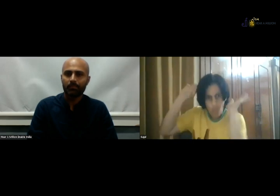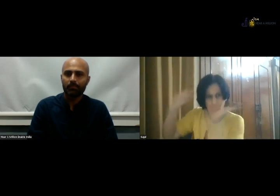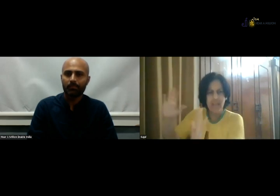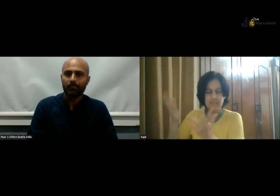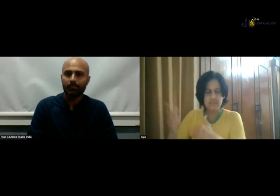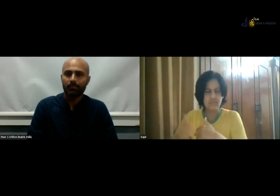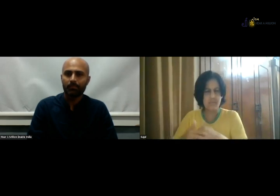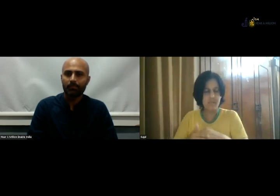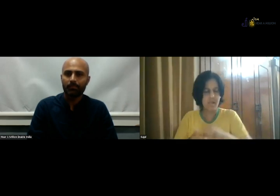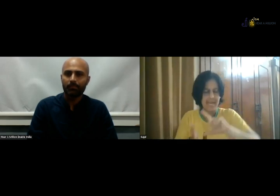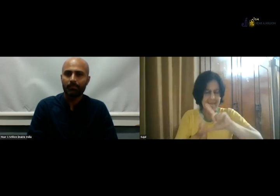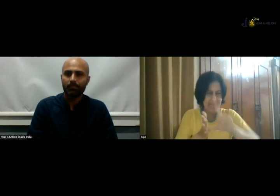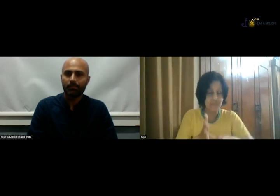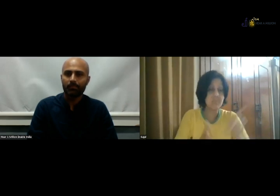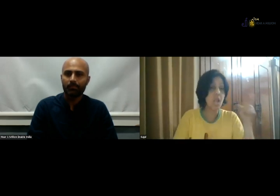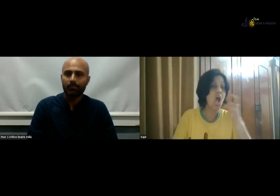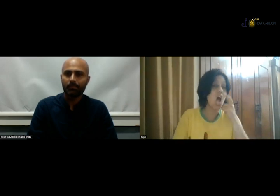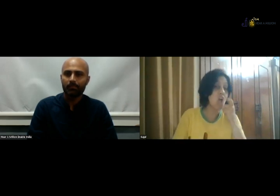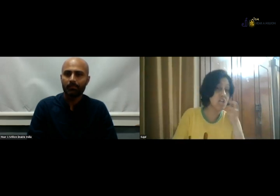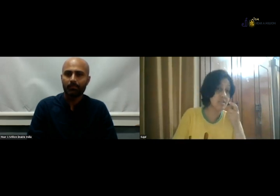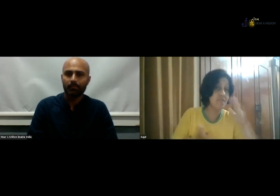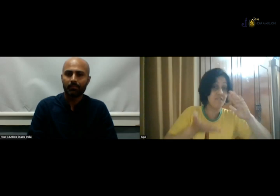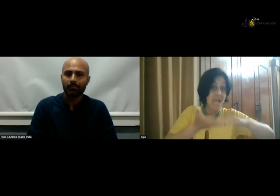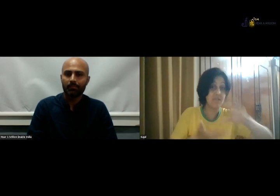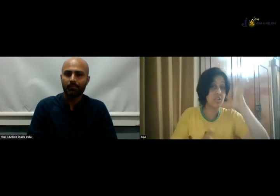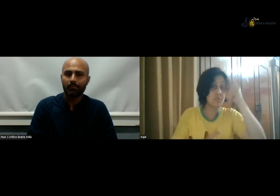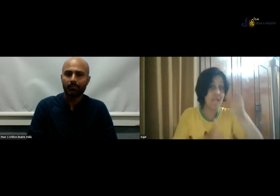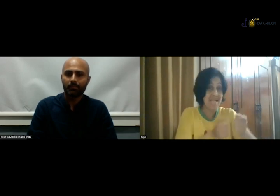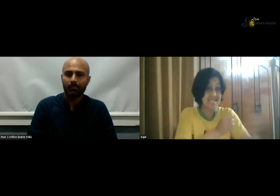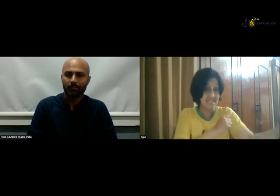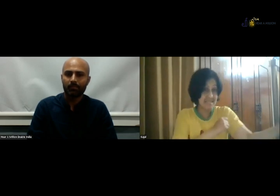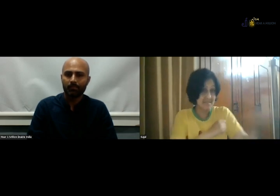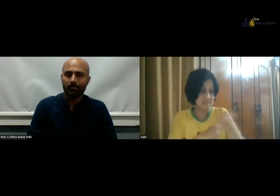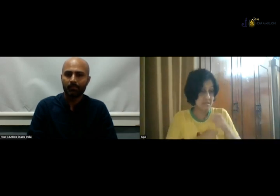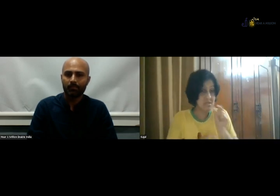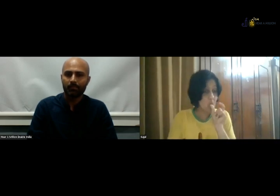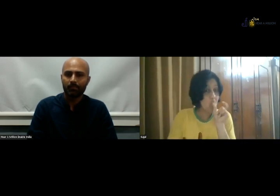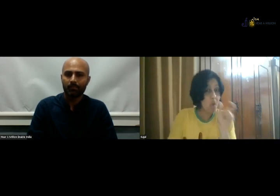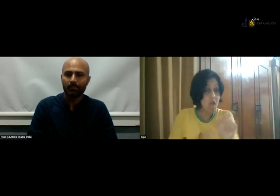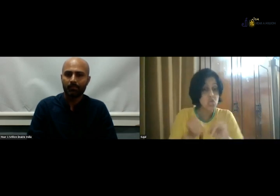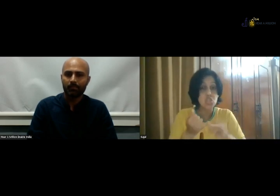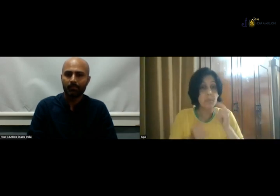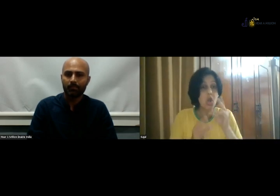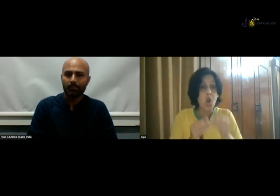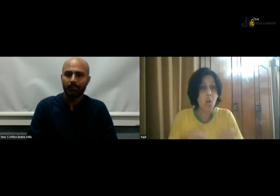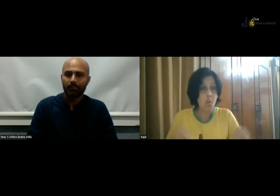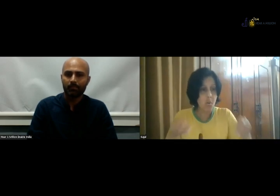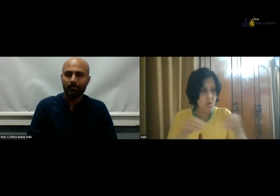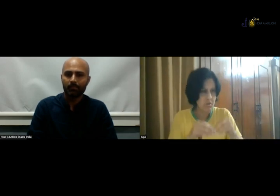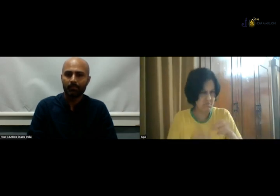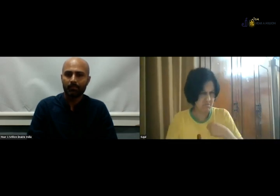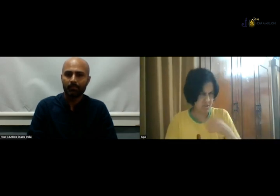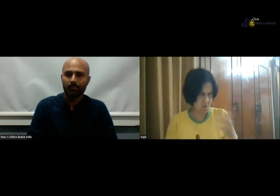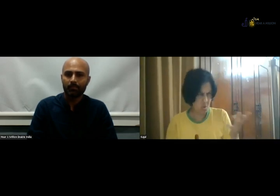going to one of the events, she was calling me again and again. Then Rajesh Wise, when she messaged me, when she